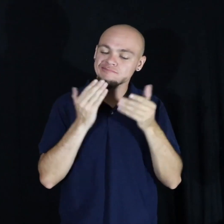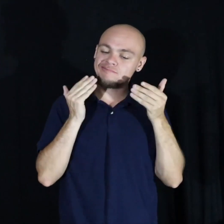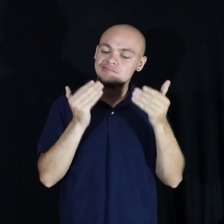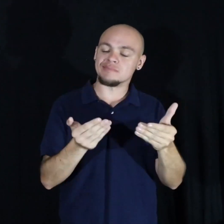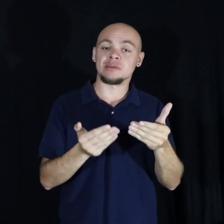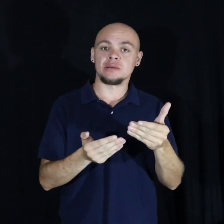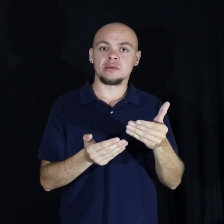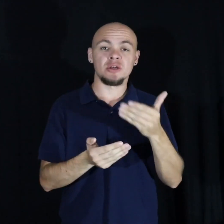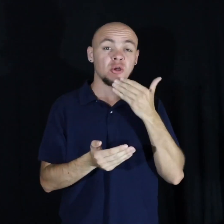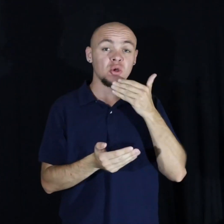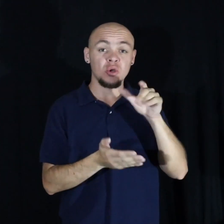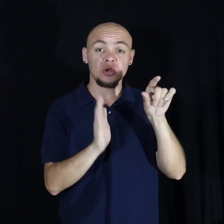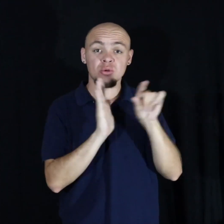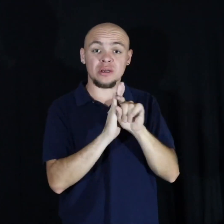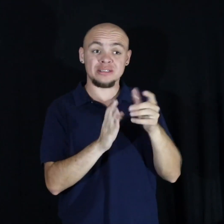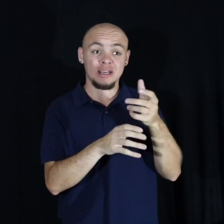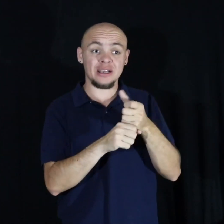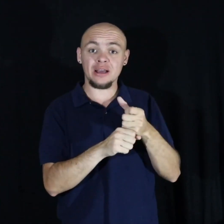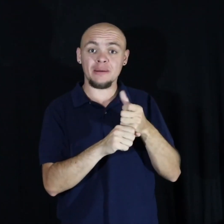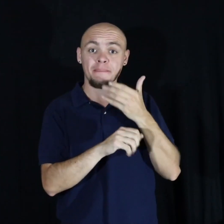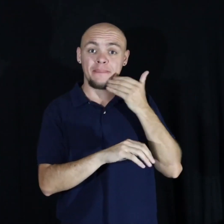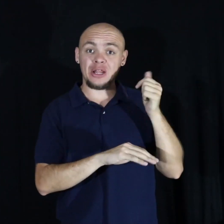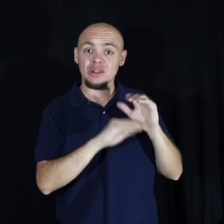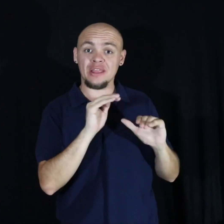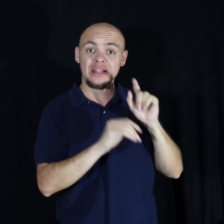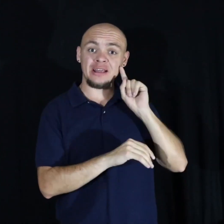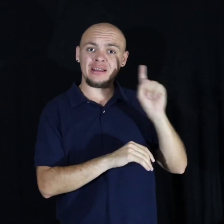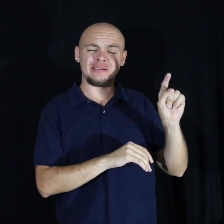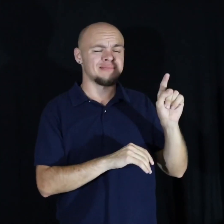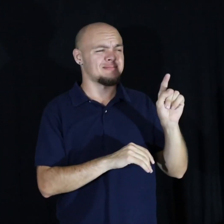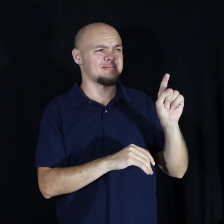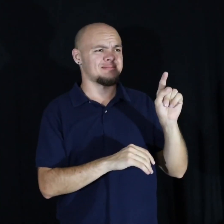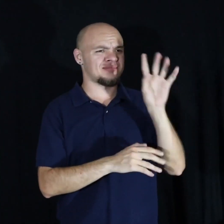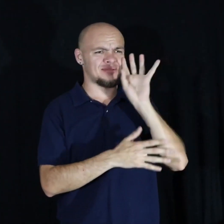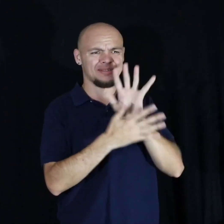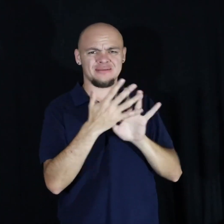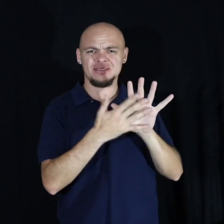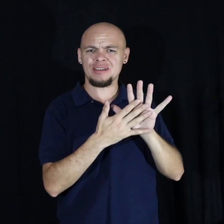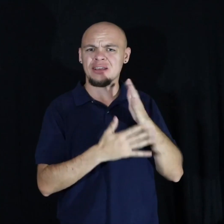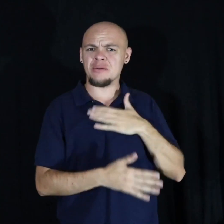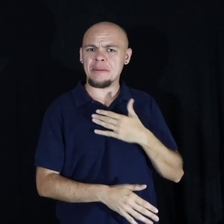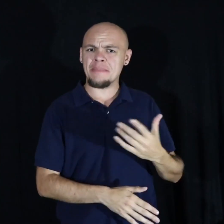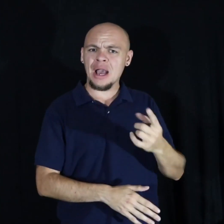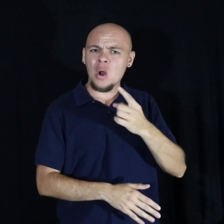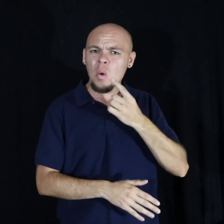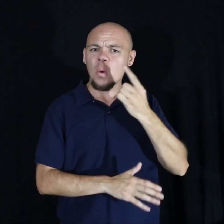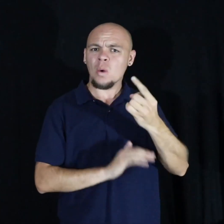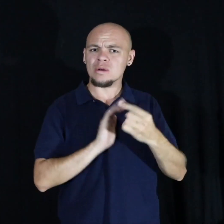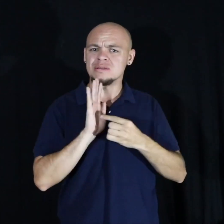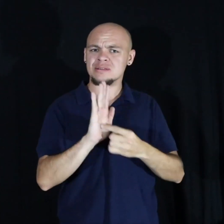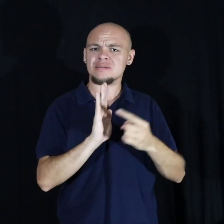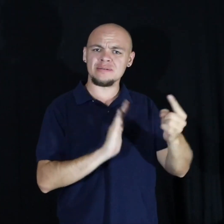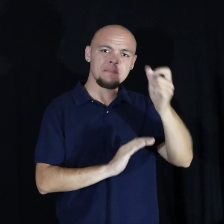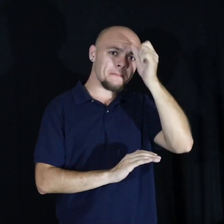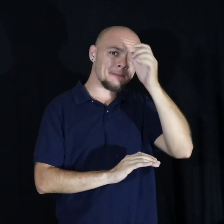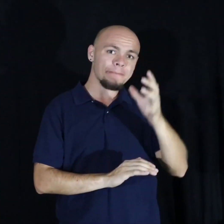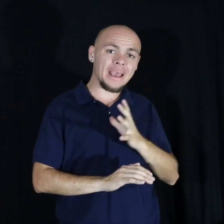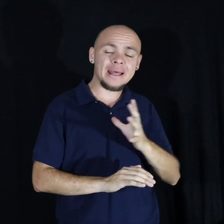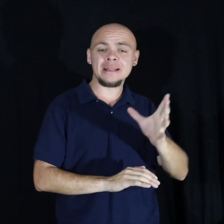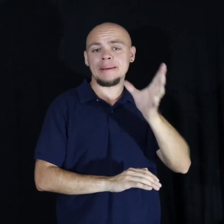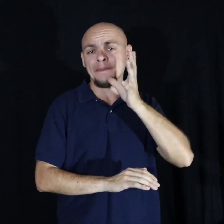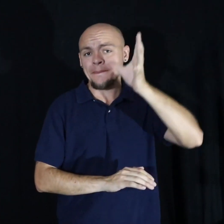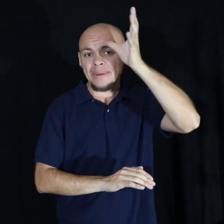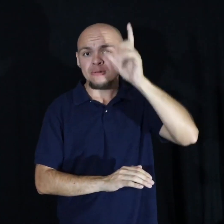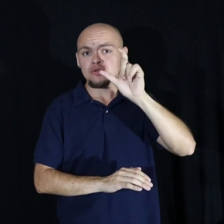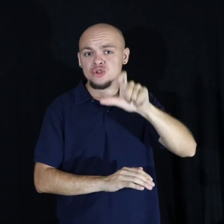grades I got, but being better than him confused me. He was my only example of what a man and a parent is supposed to be.